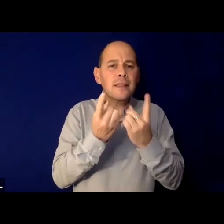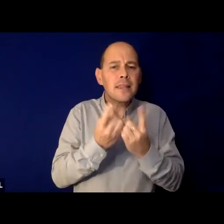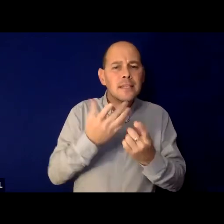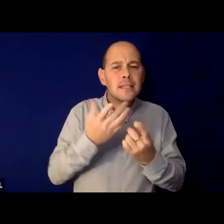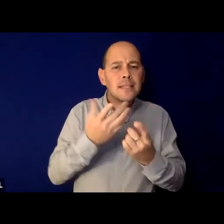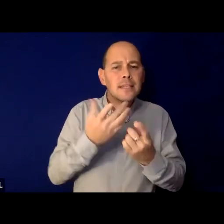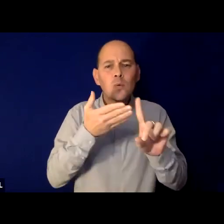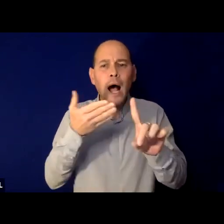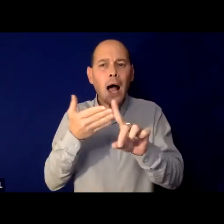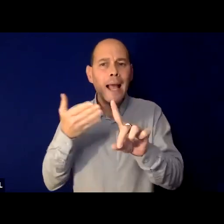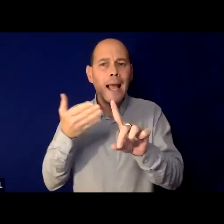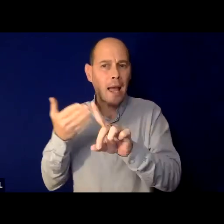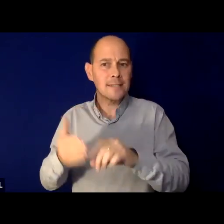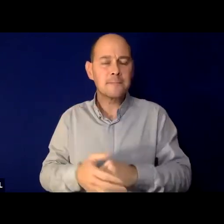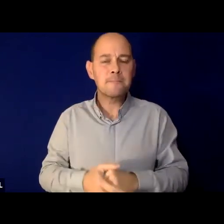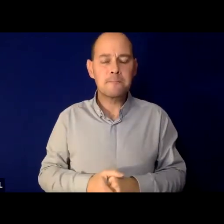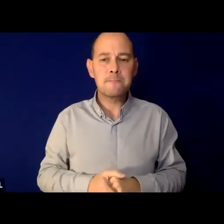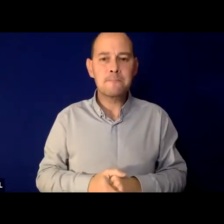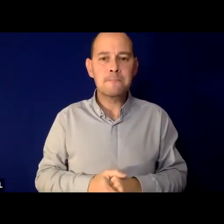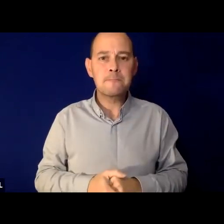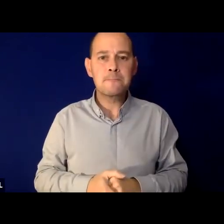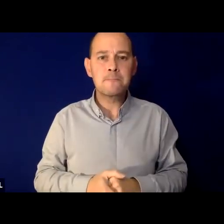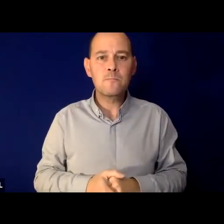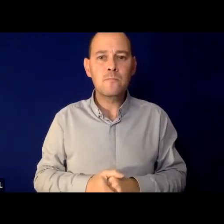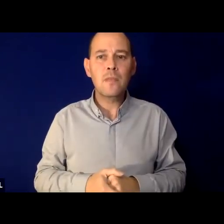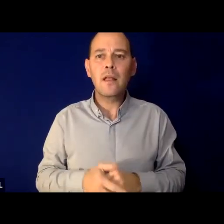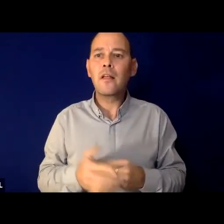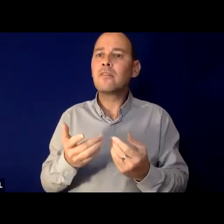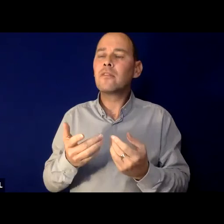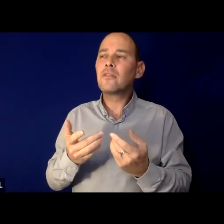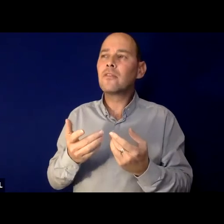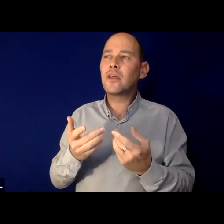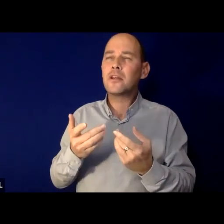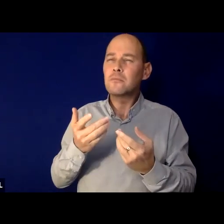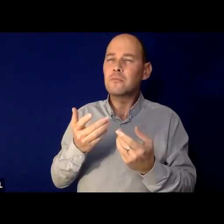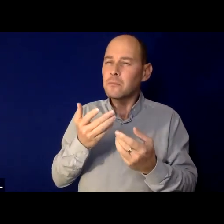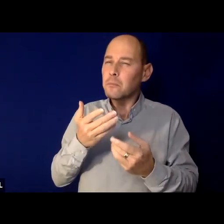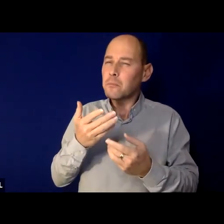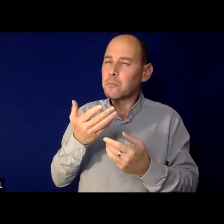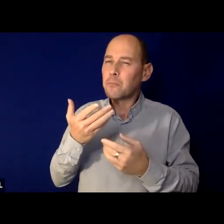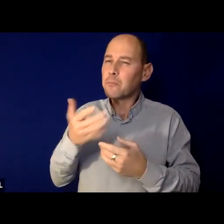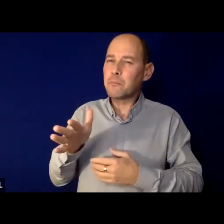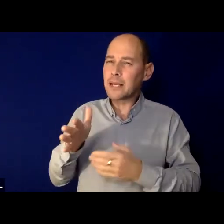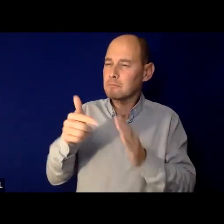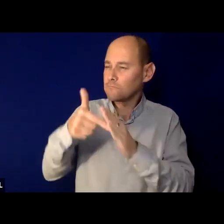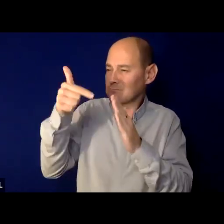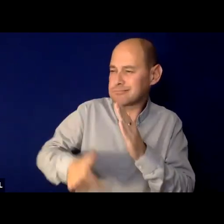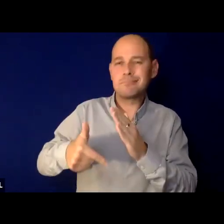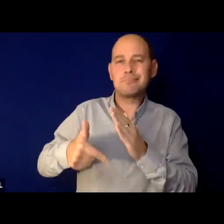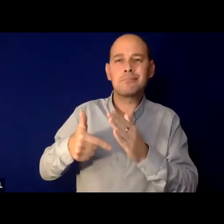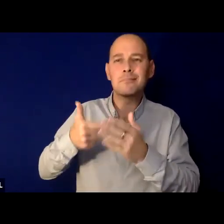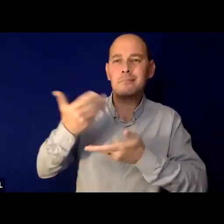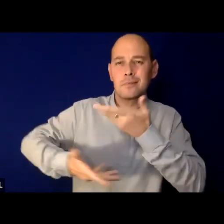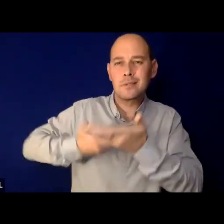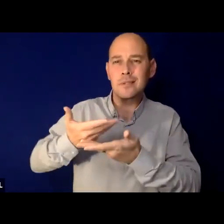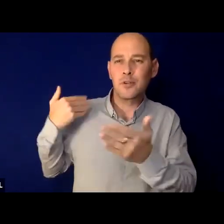highlight that maybe came up but weren't quite emphasized as much in the discussion so far. One,